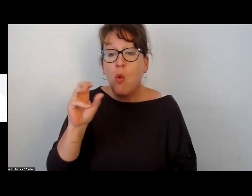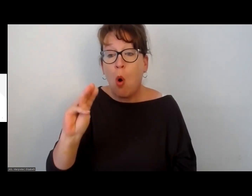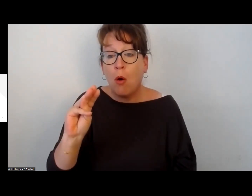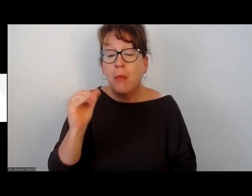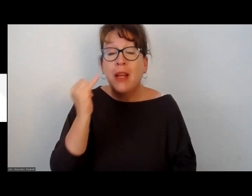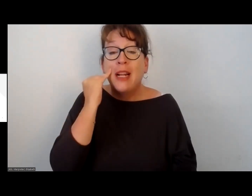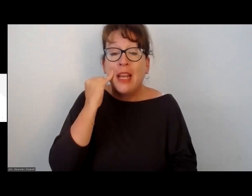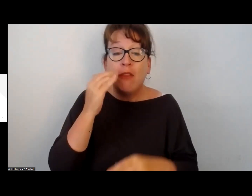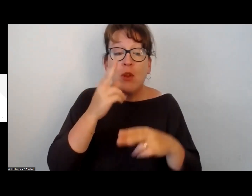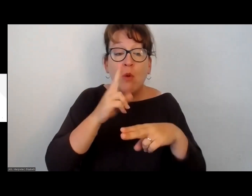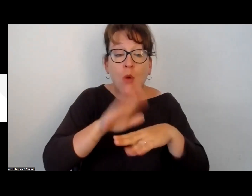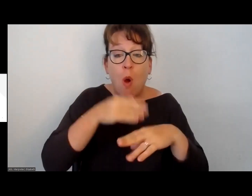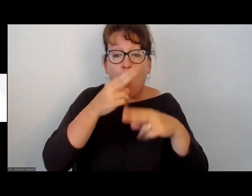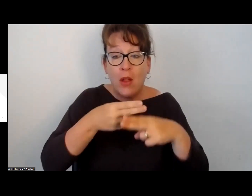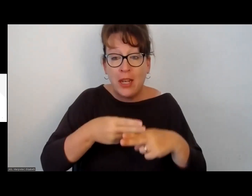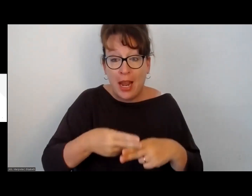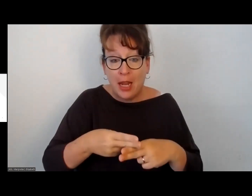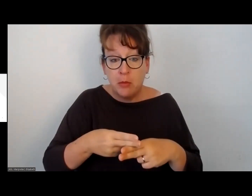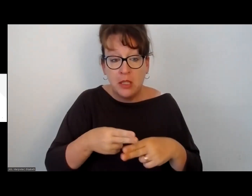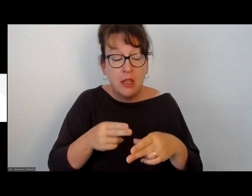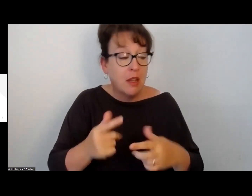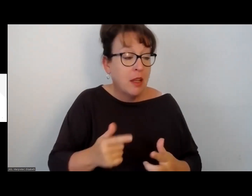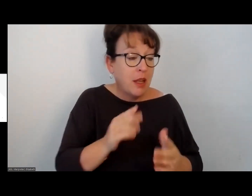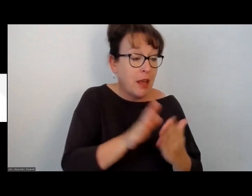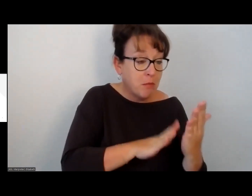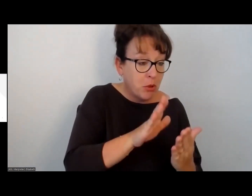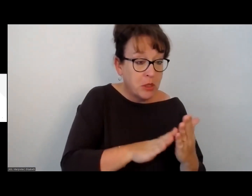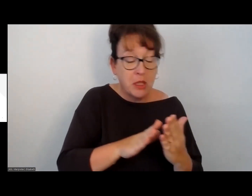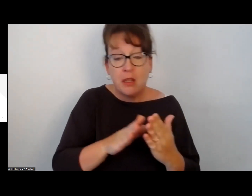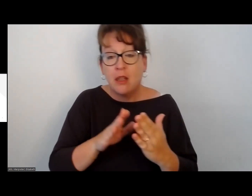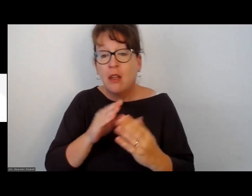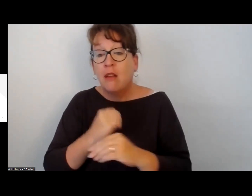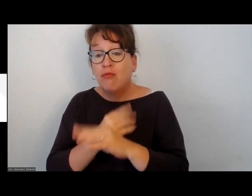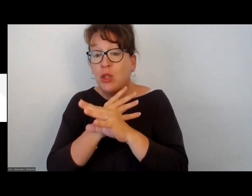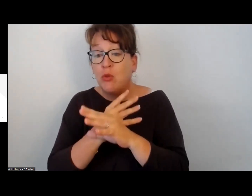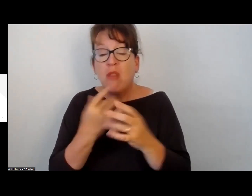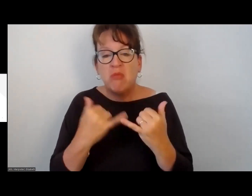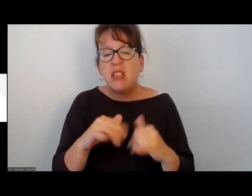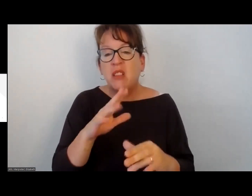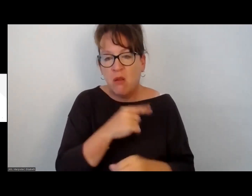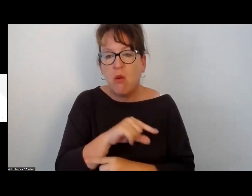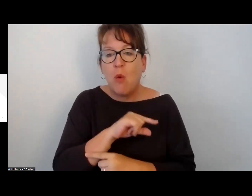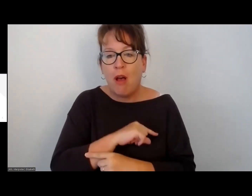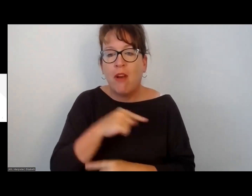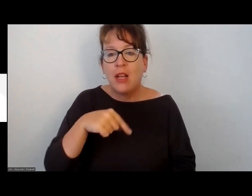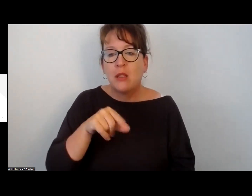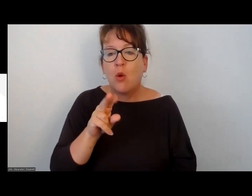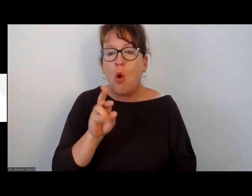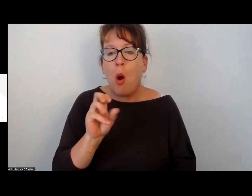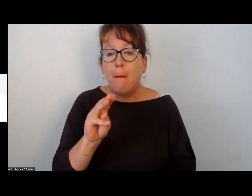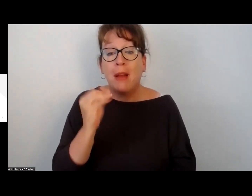the hybrid meetings, even with the open meeting law. So I think that would be doable, providing we do roll call on every